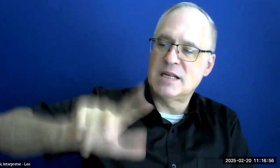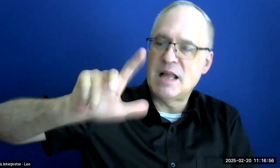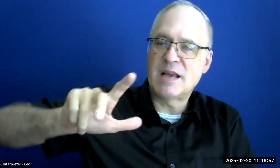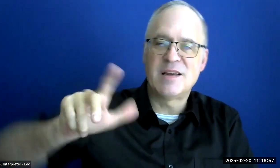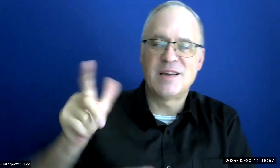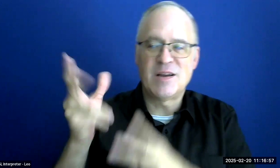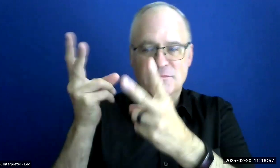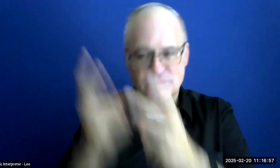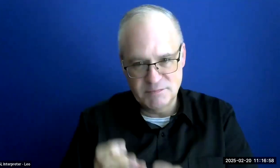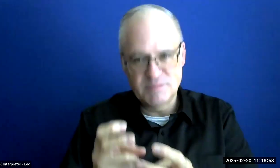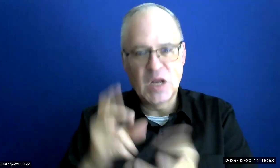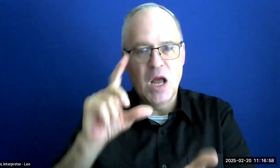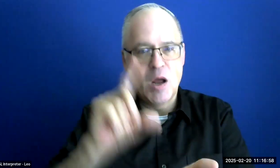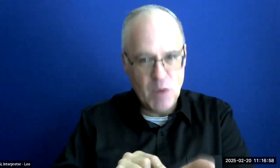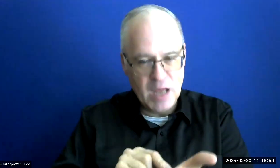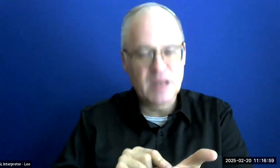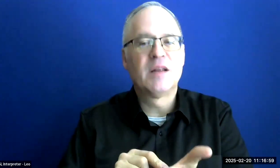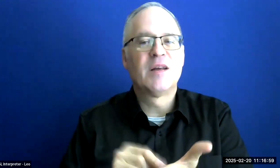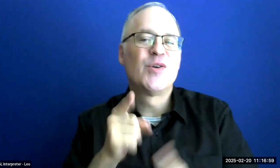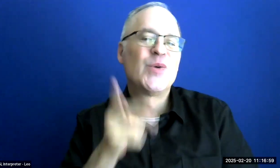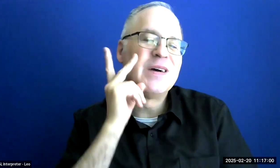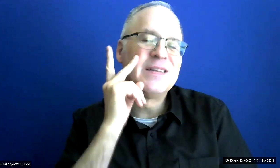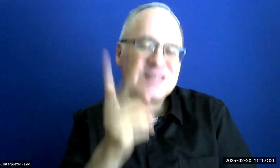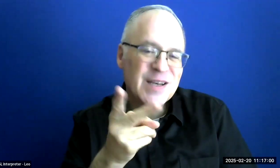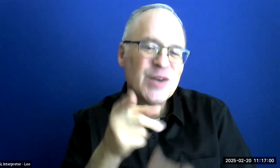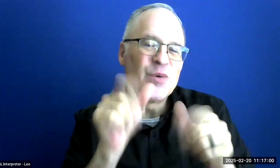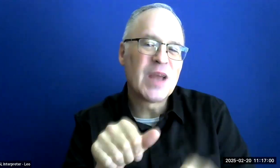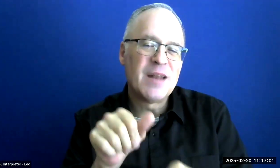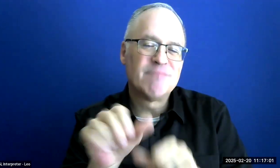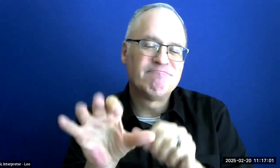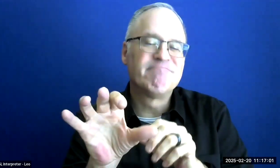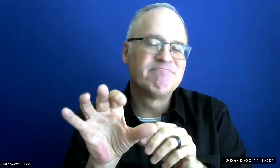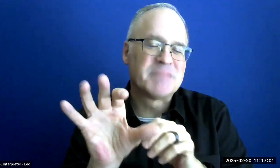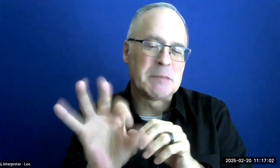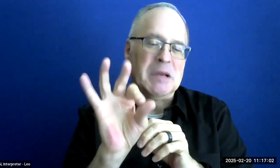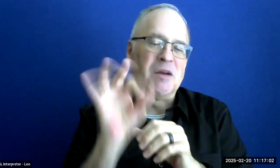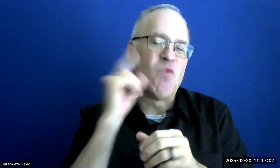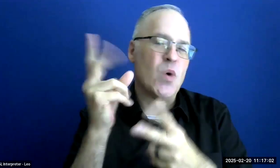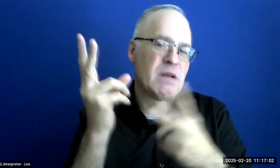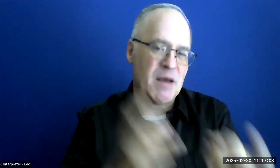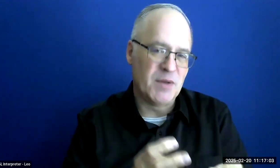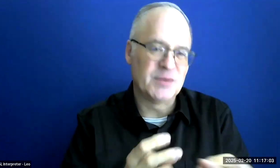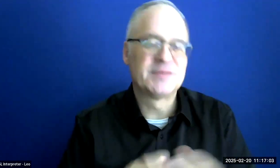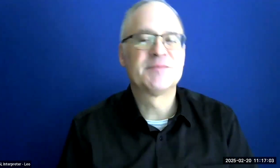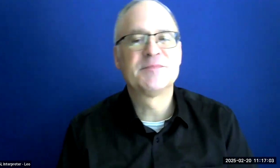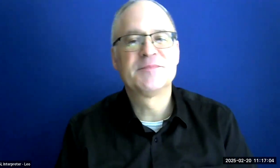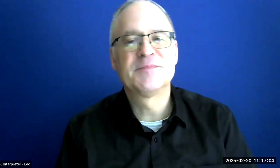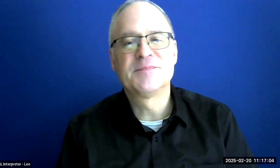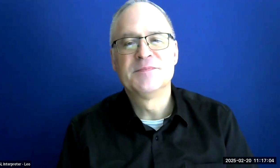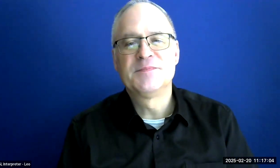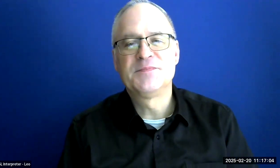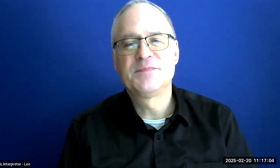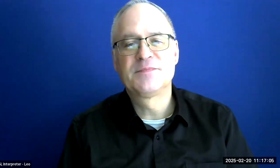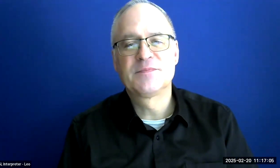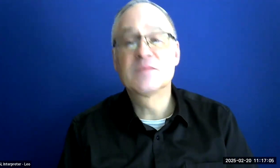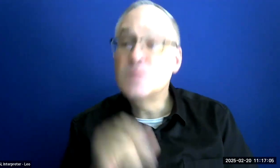Print button, which will reveal a menu with the option to download the link. Click that, and your download should begin. Or you